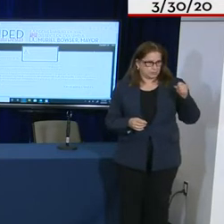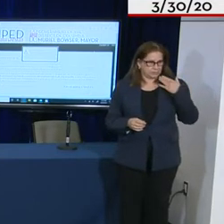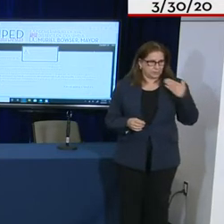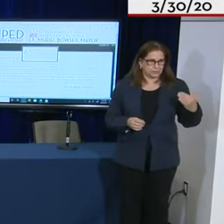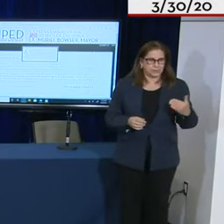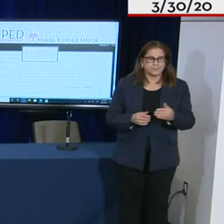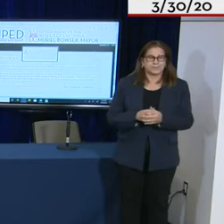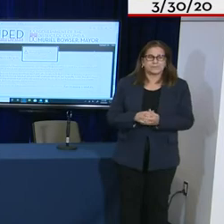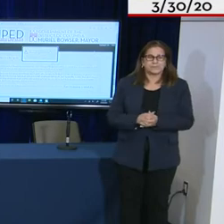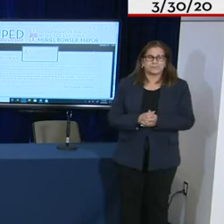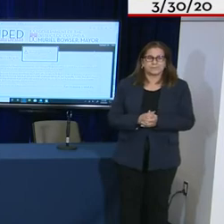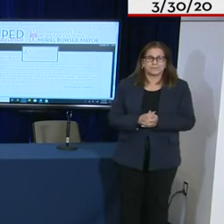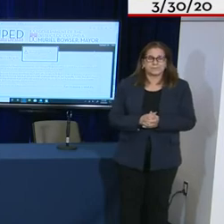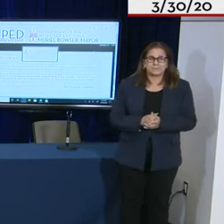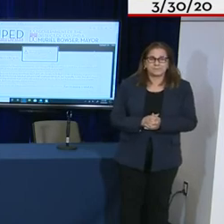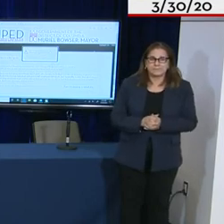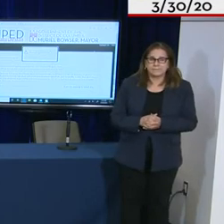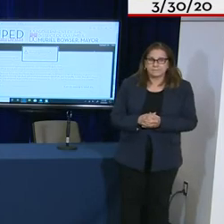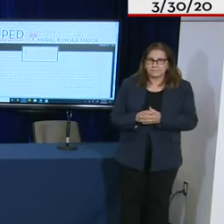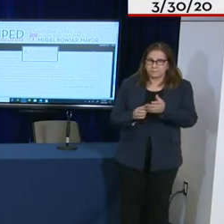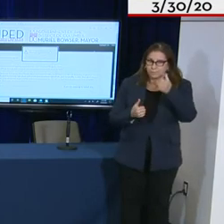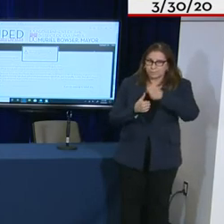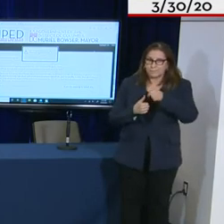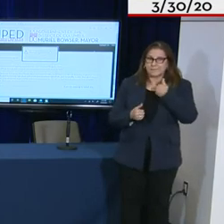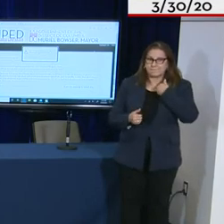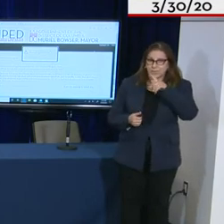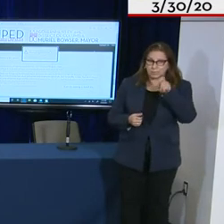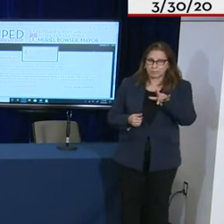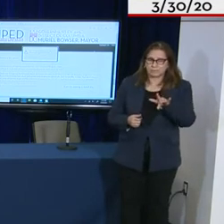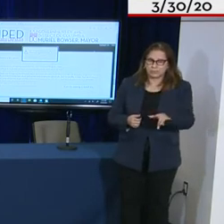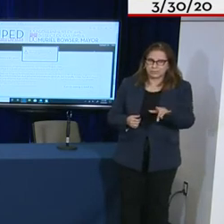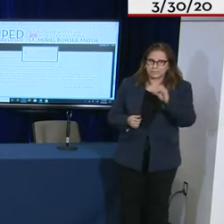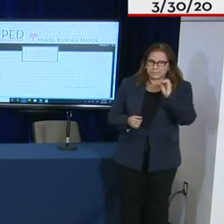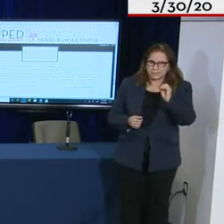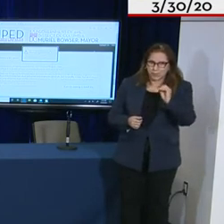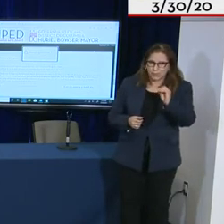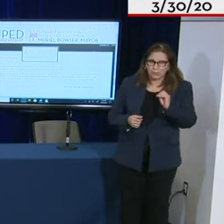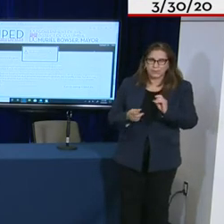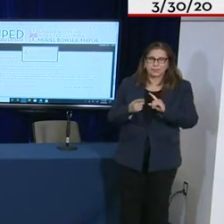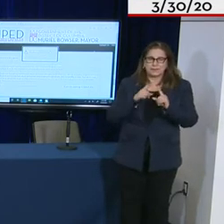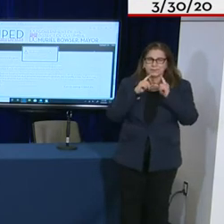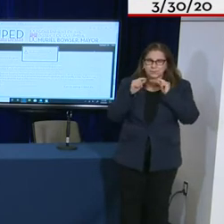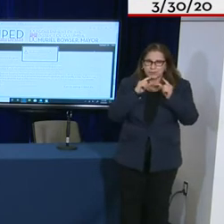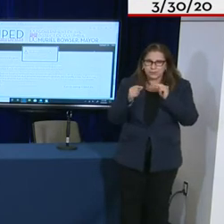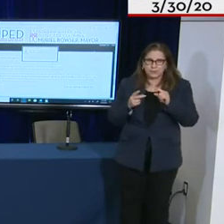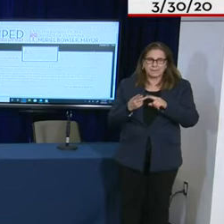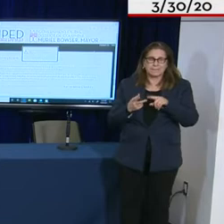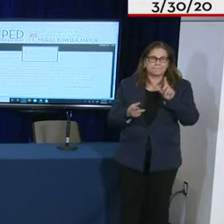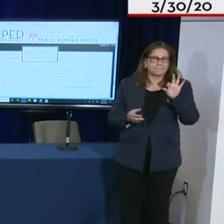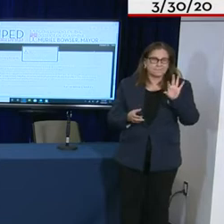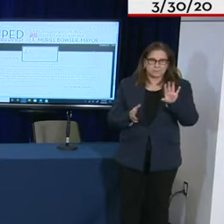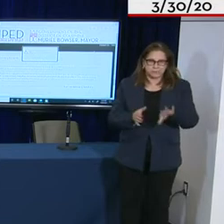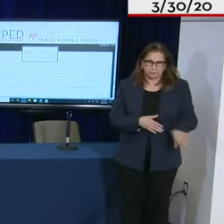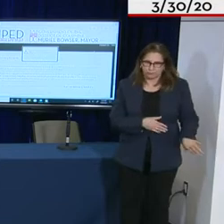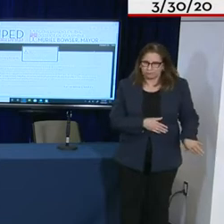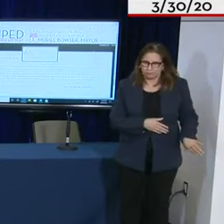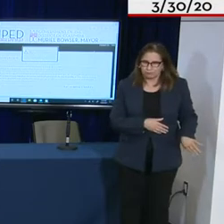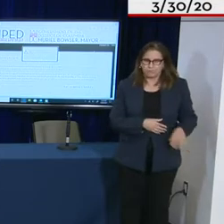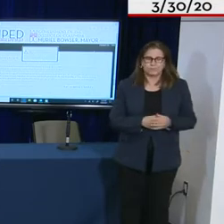sure to press 0 if you're on the call. If you're on Twitter or Facebook Live, please feel free to go ahead and respond and ask a question